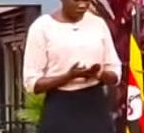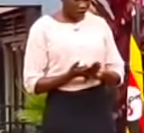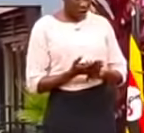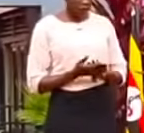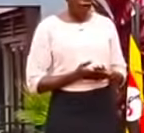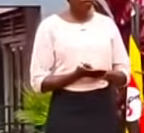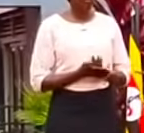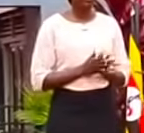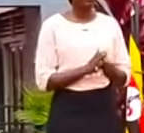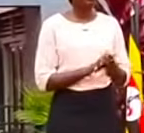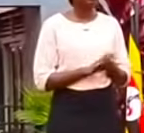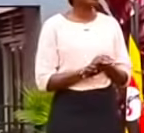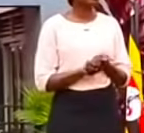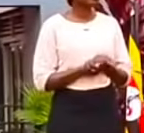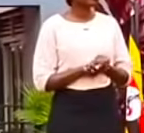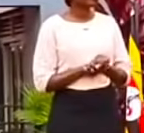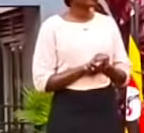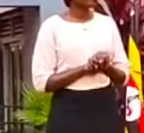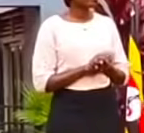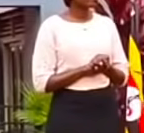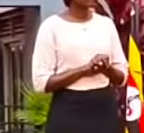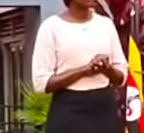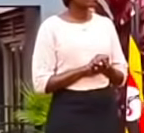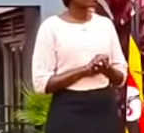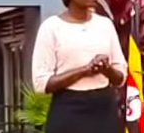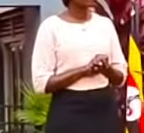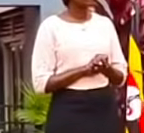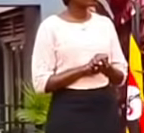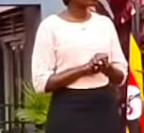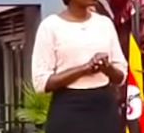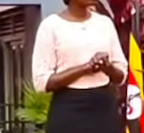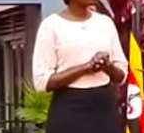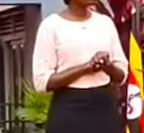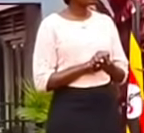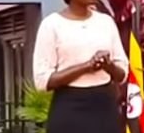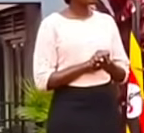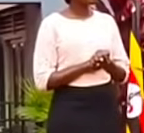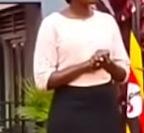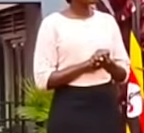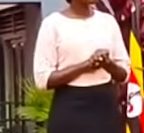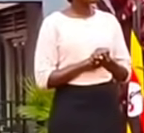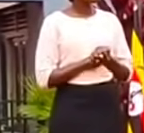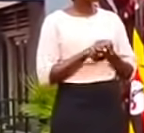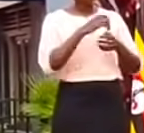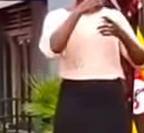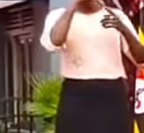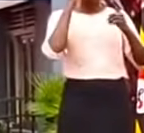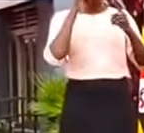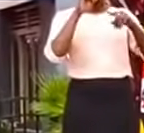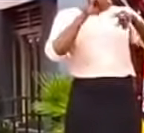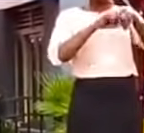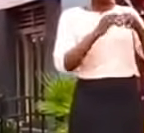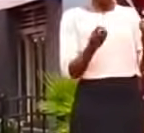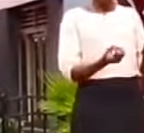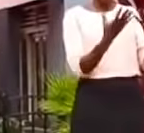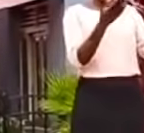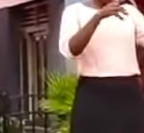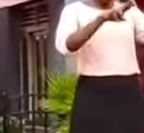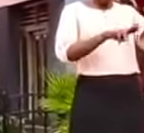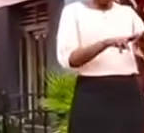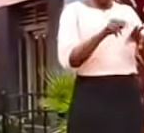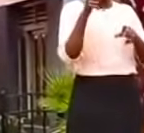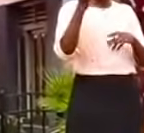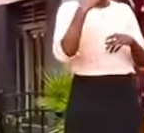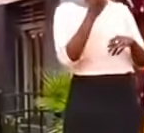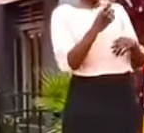worrying insinuation, because what that means is that they are going to go after the wrong people. That they will probably begin